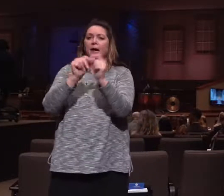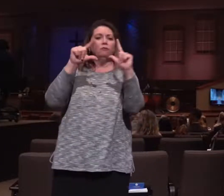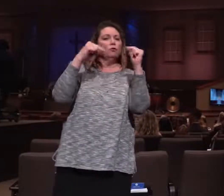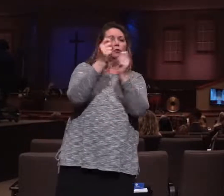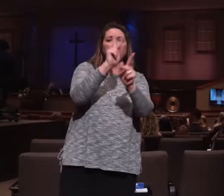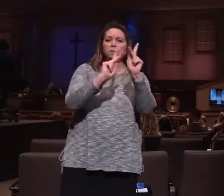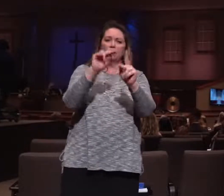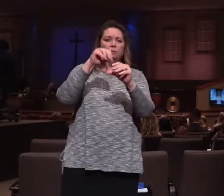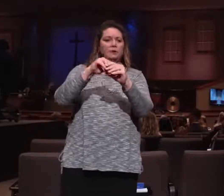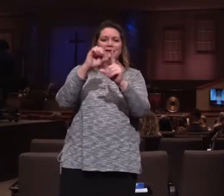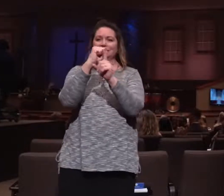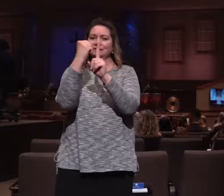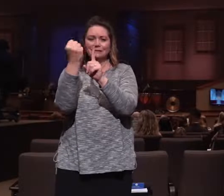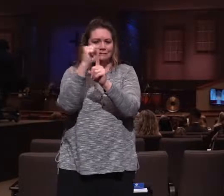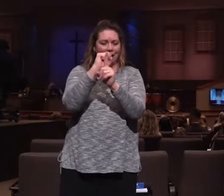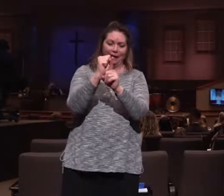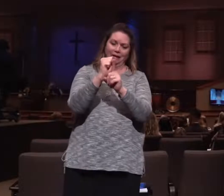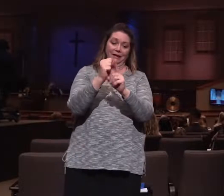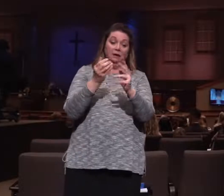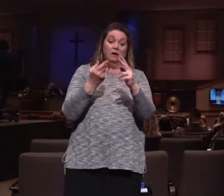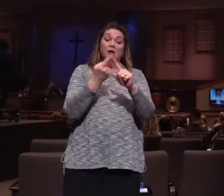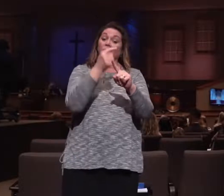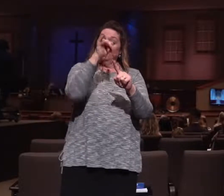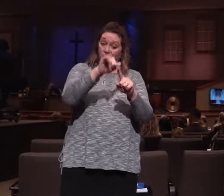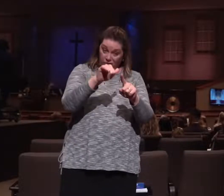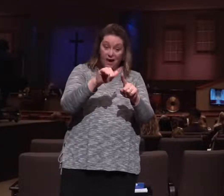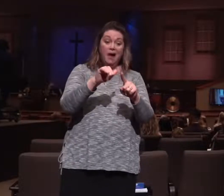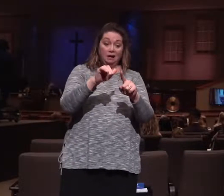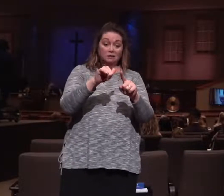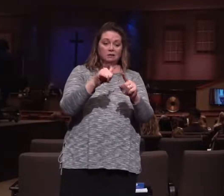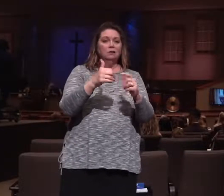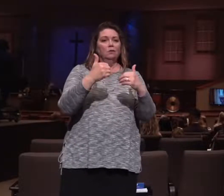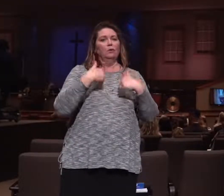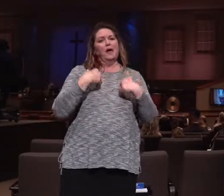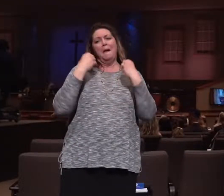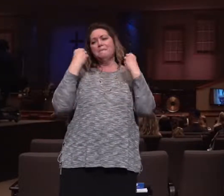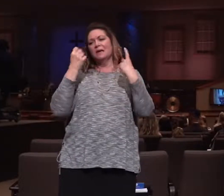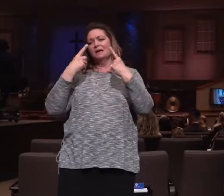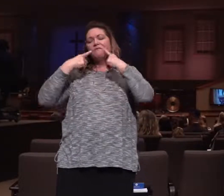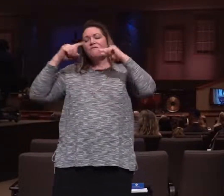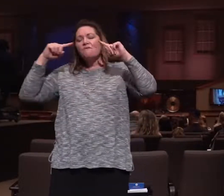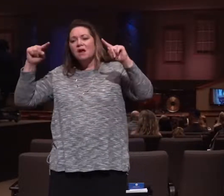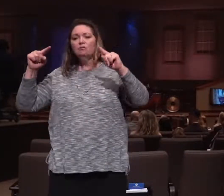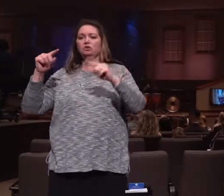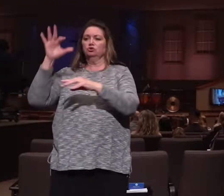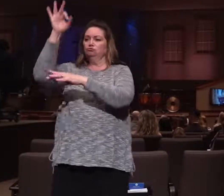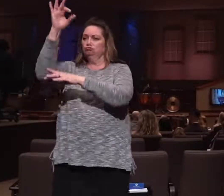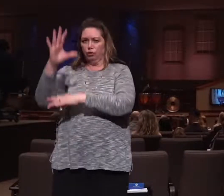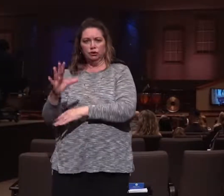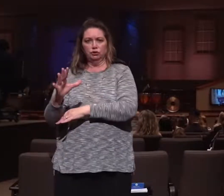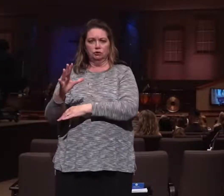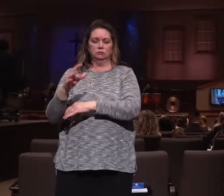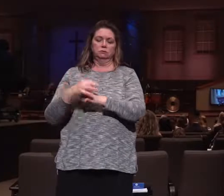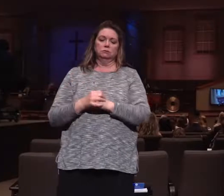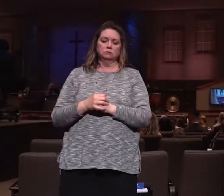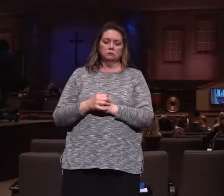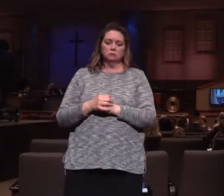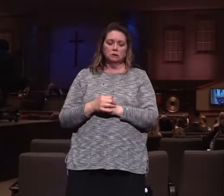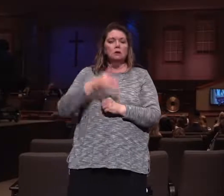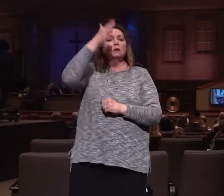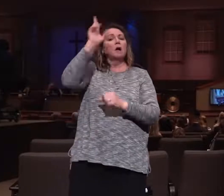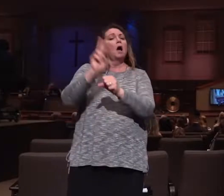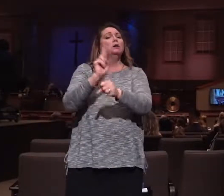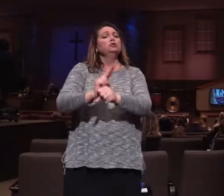and producing many great preachers and missionaries. For years, God used England as the epicenter of the